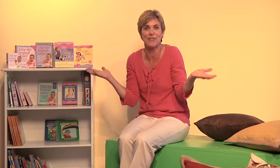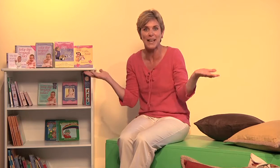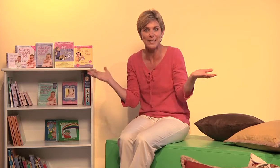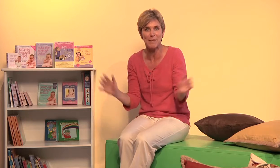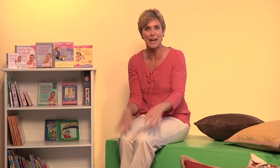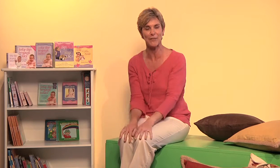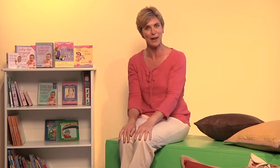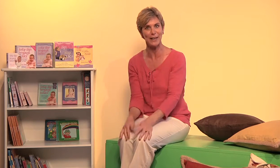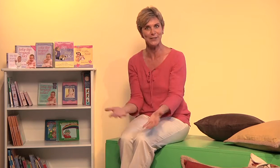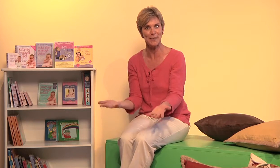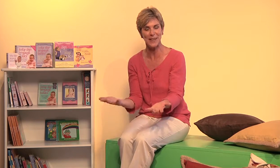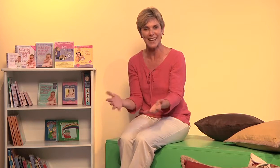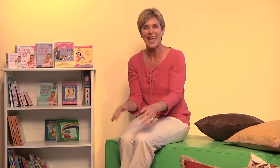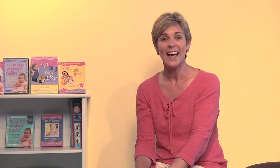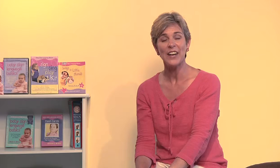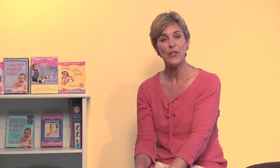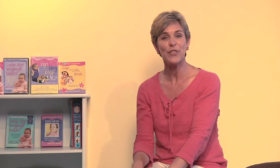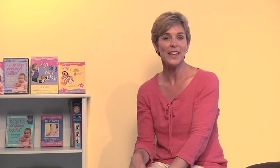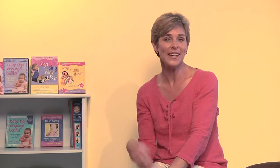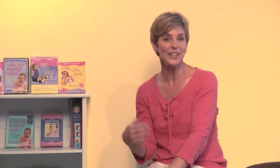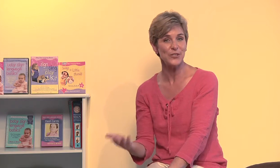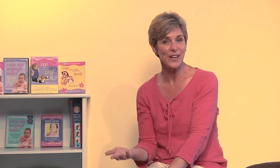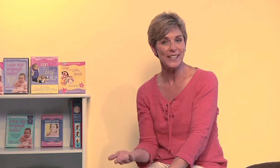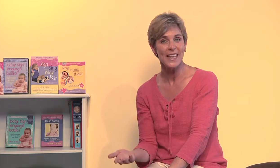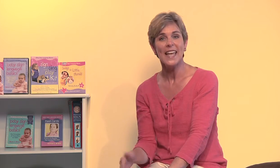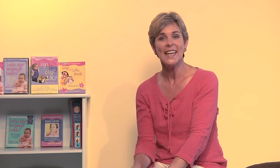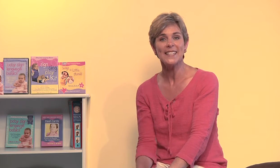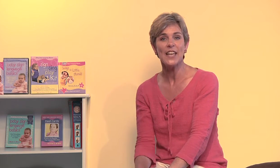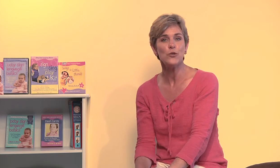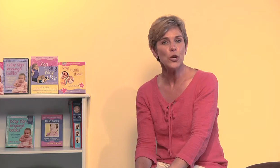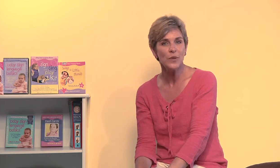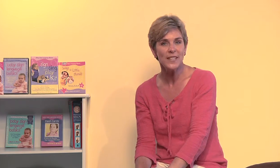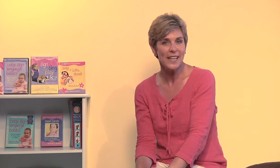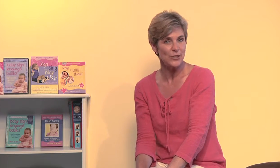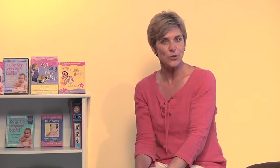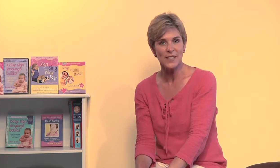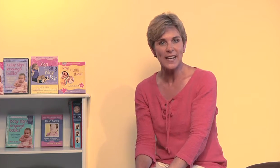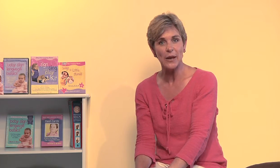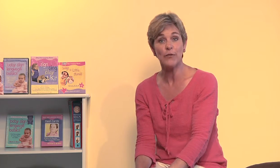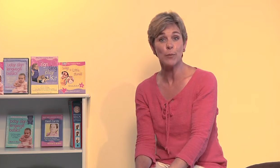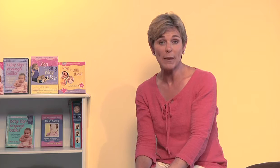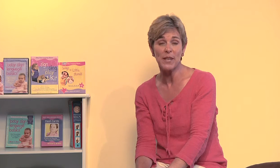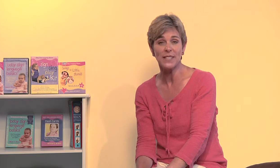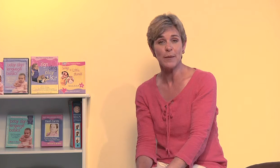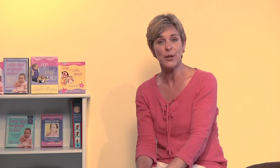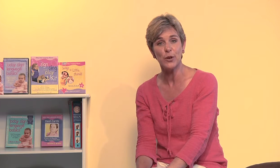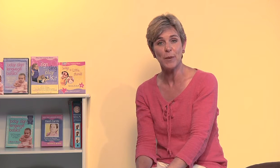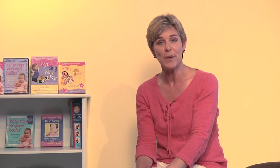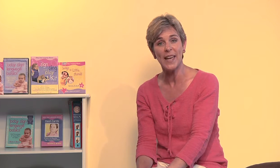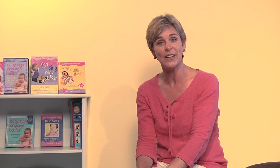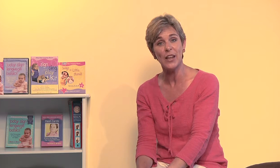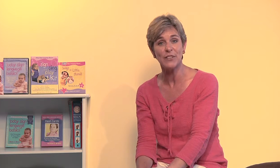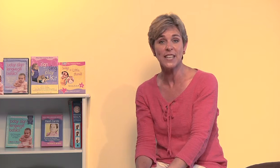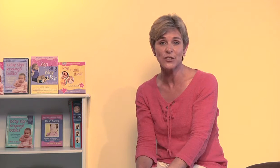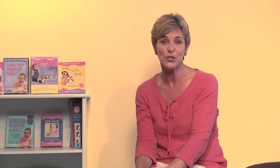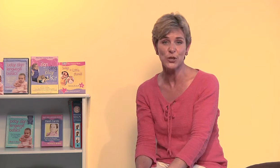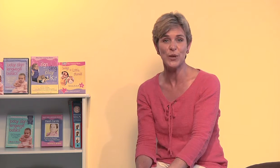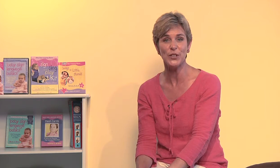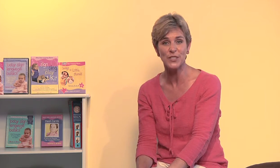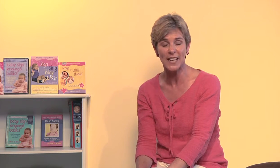eyes in the back of her head or something?" Another thing it illustrates is that you don't need to get stressed out if your baby doesn't appear to be paying a lot of attention to you when you're